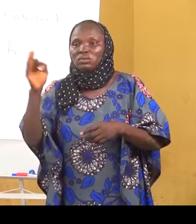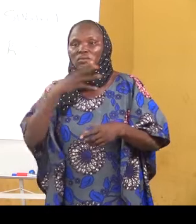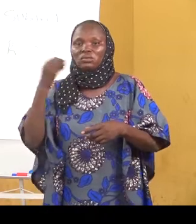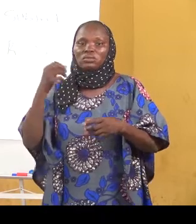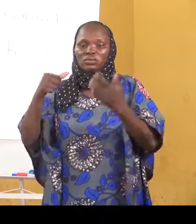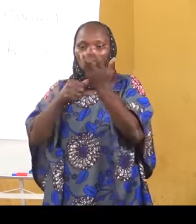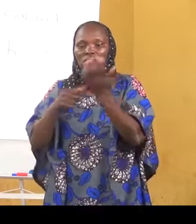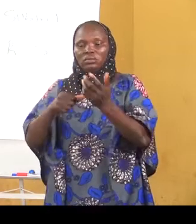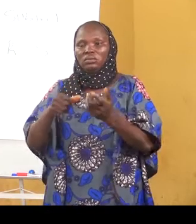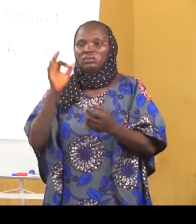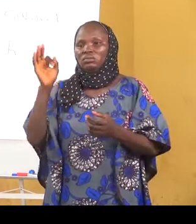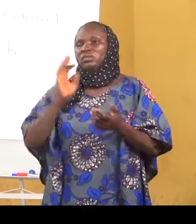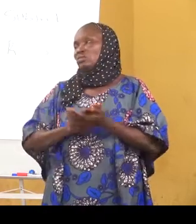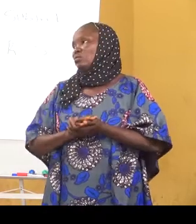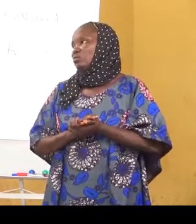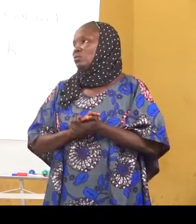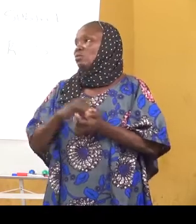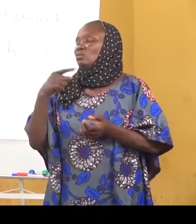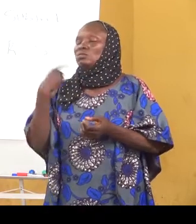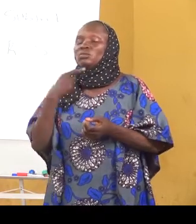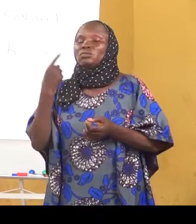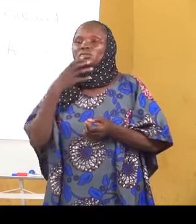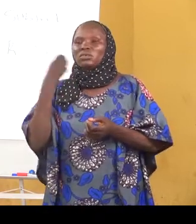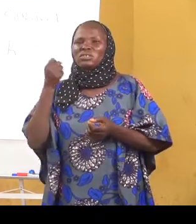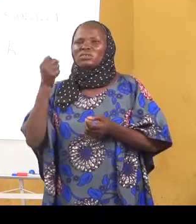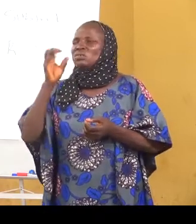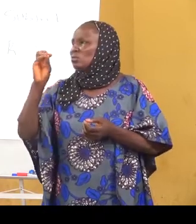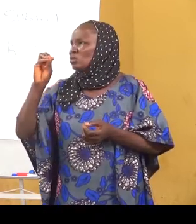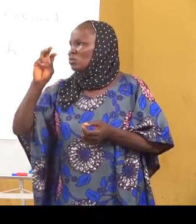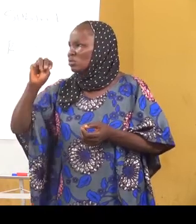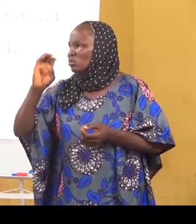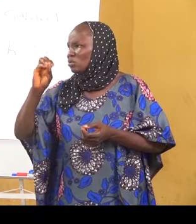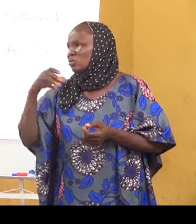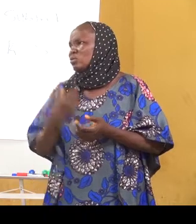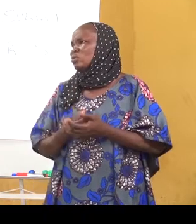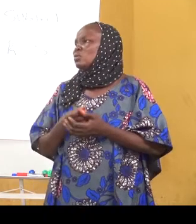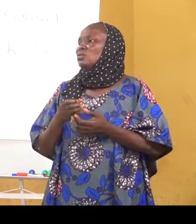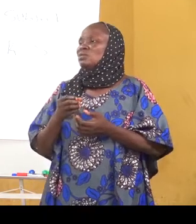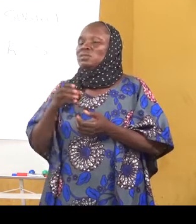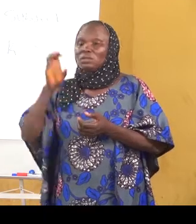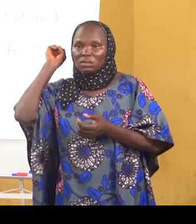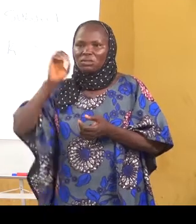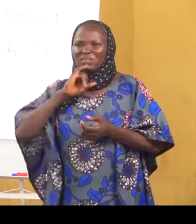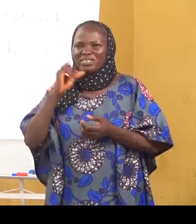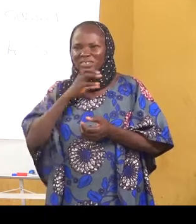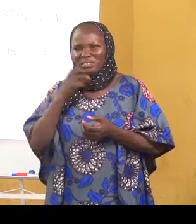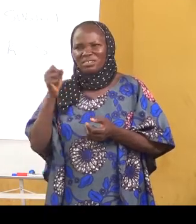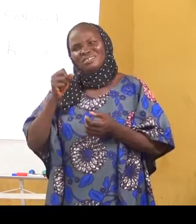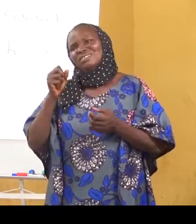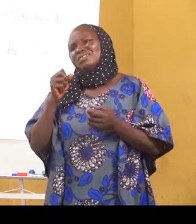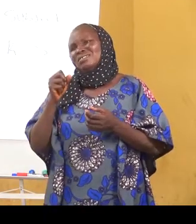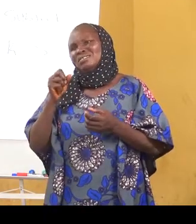Philemon. Then who was Onesimus? Onesimus was a slave or a servant